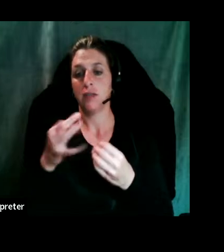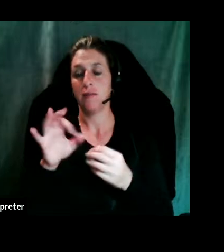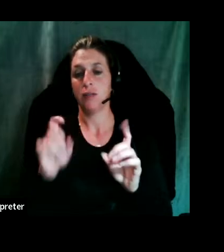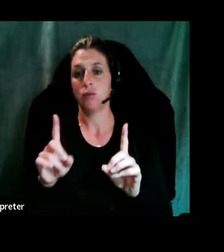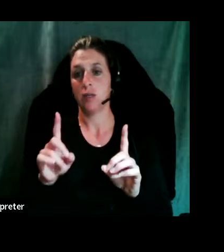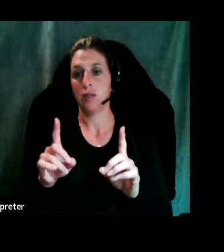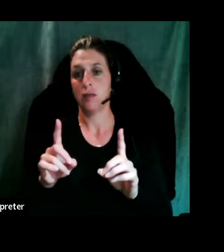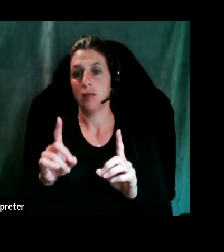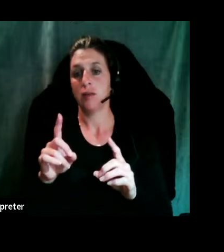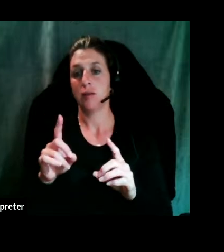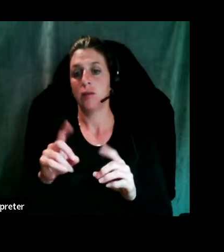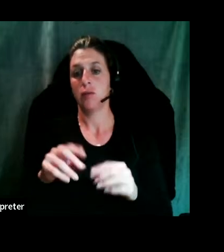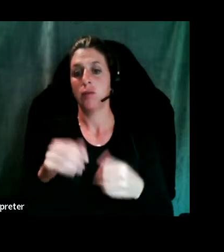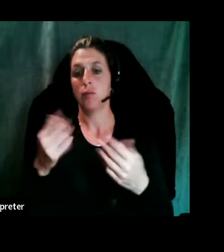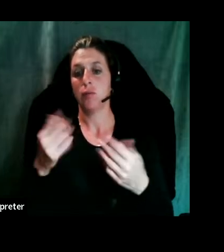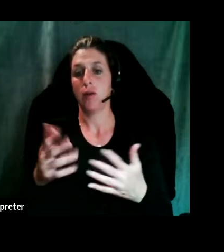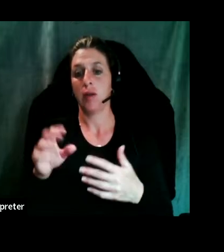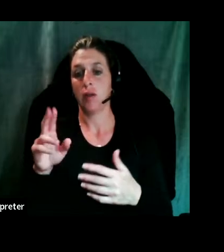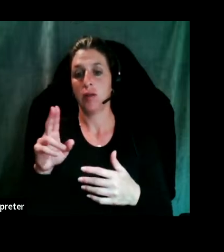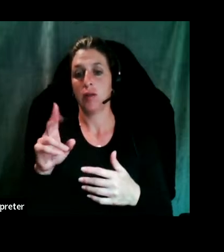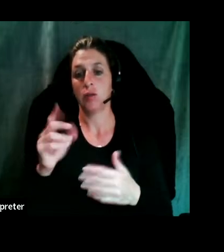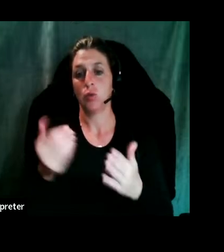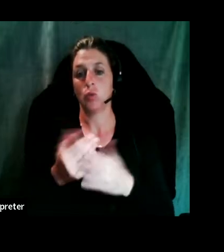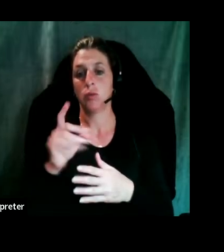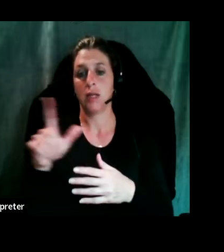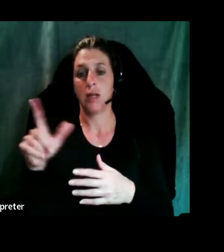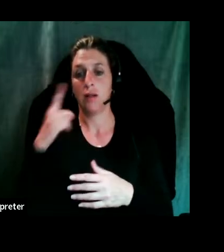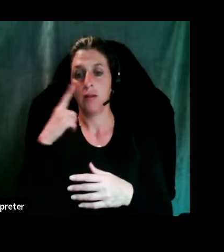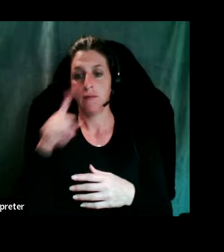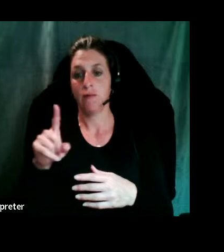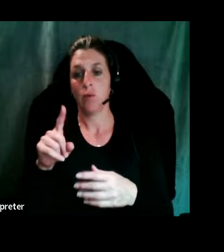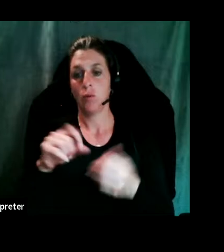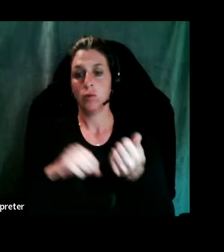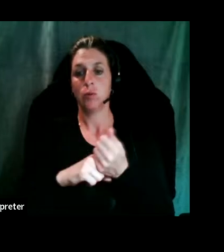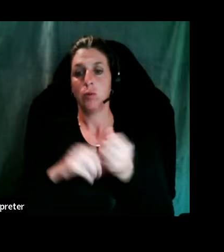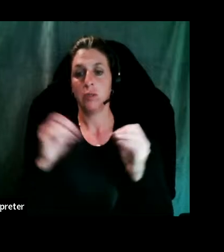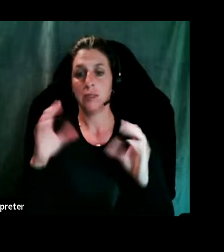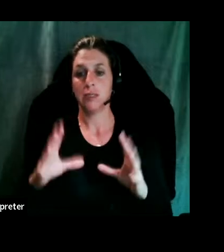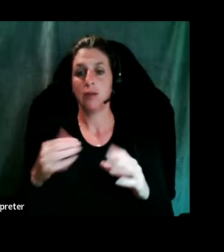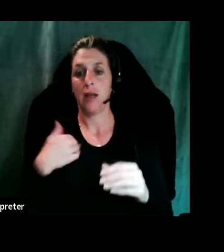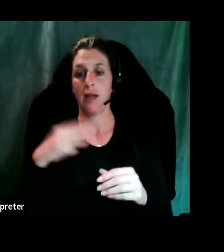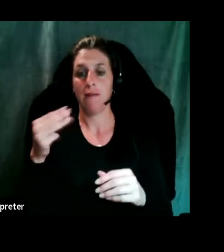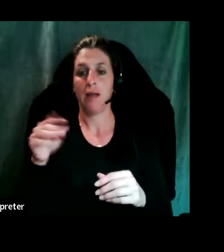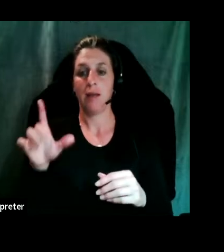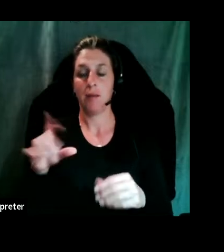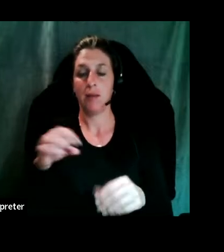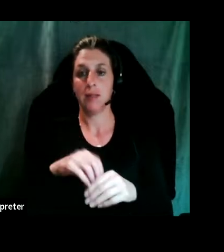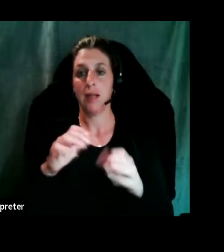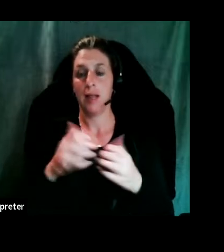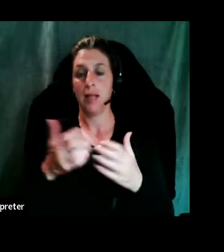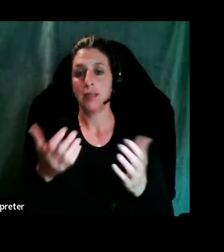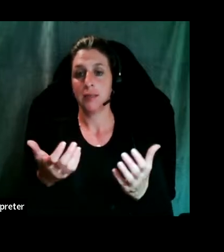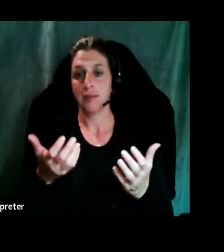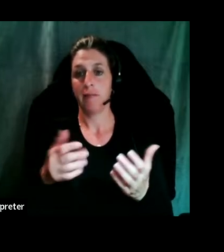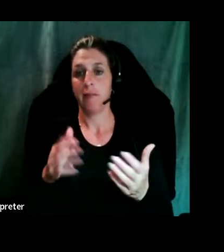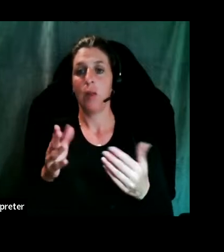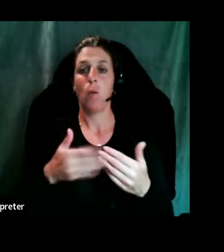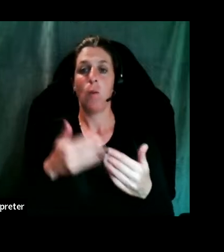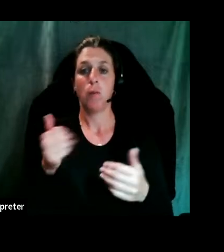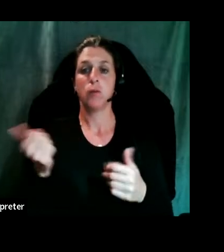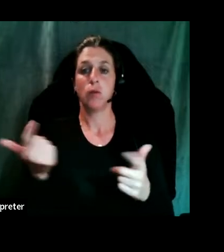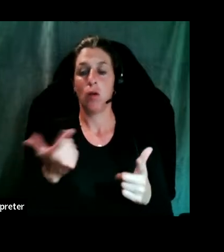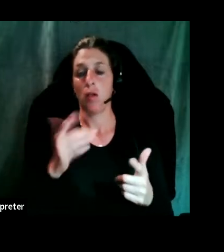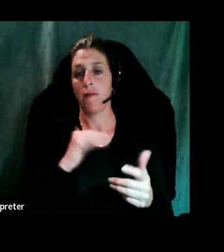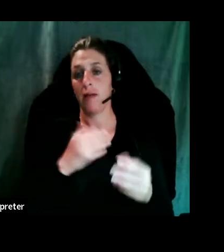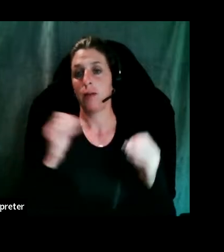providing UDL specific for supporting teachers who have MLs in their classes, which is almost all of our